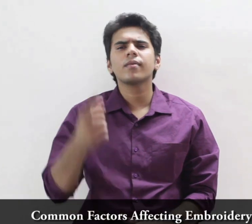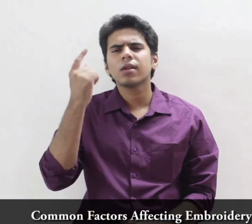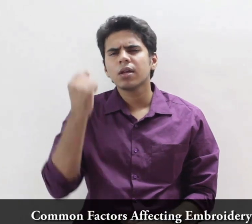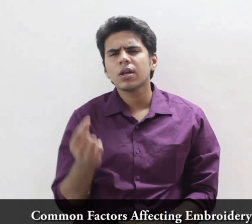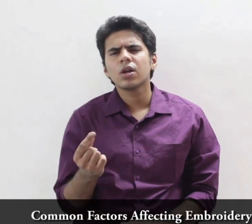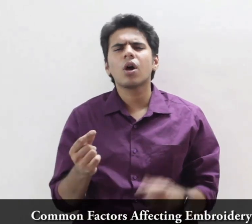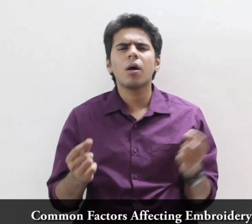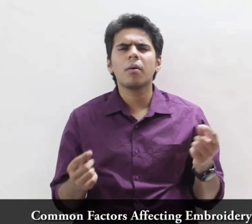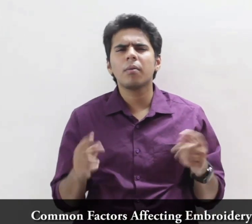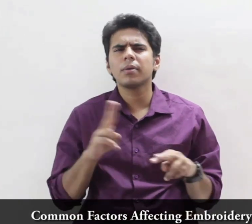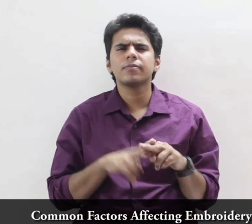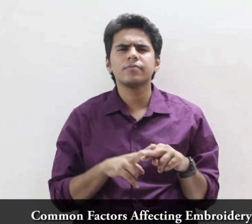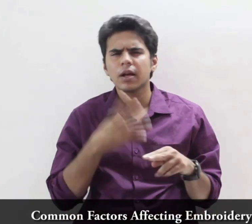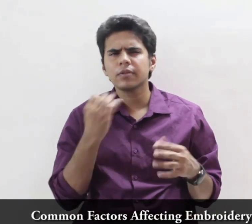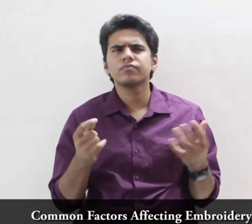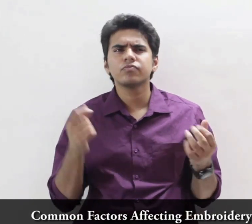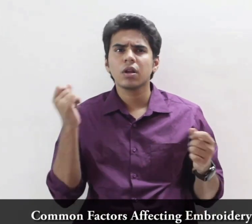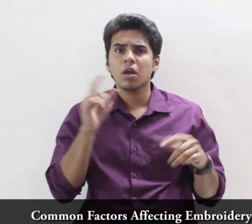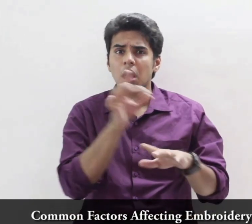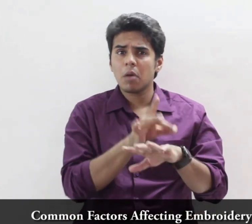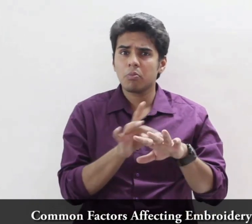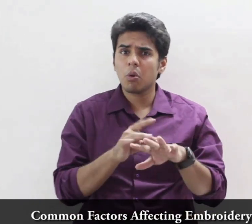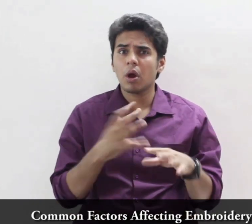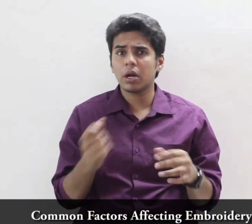factors affecting embroidery.